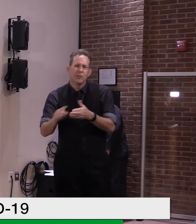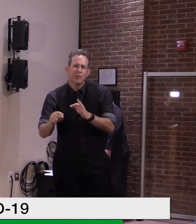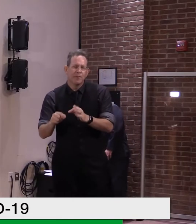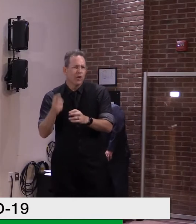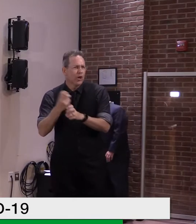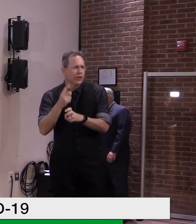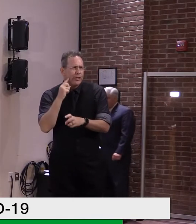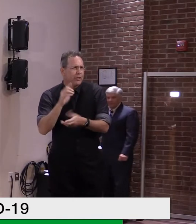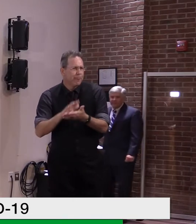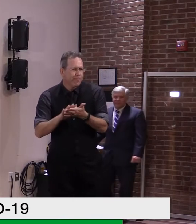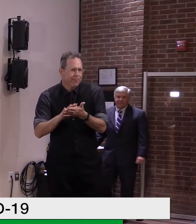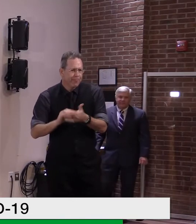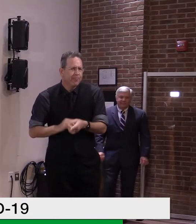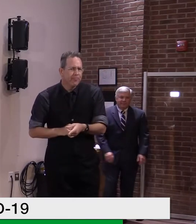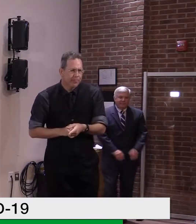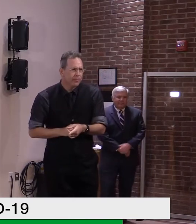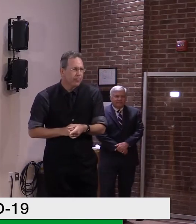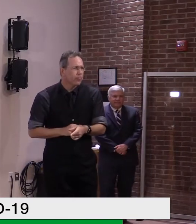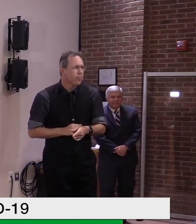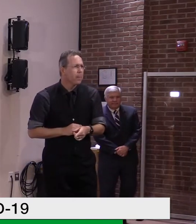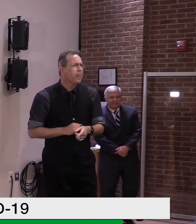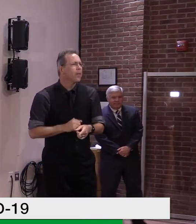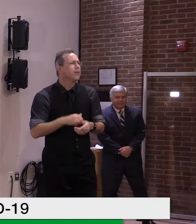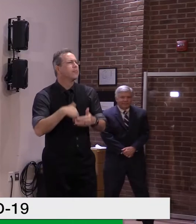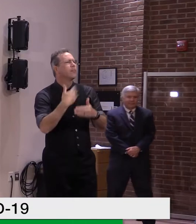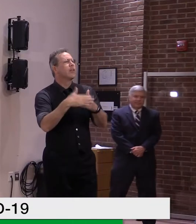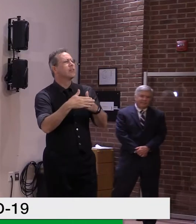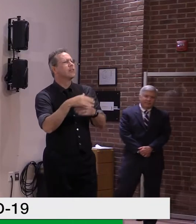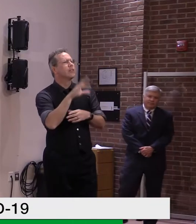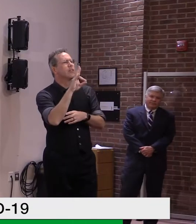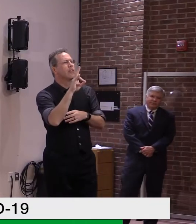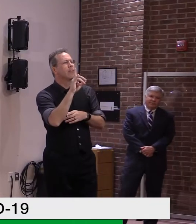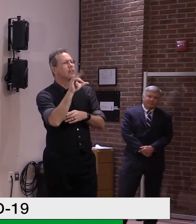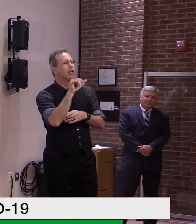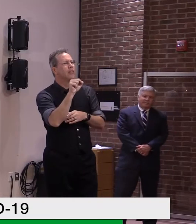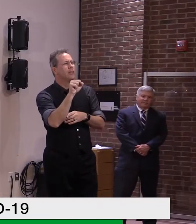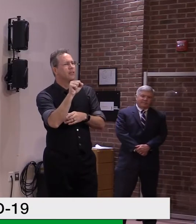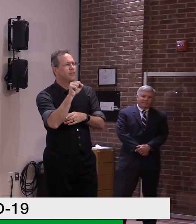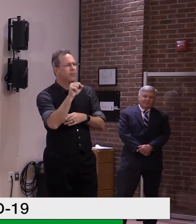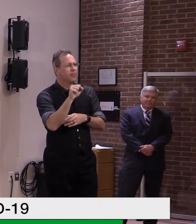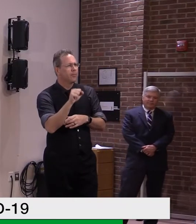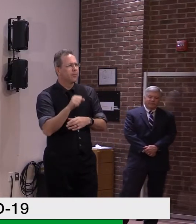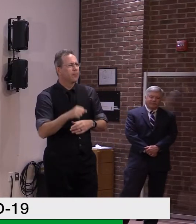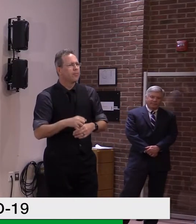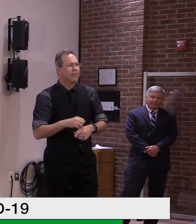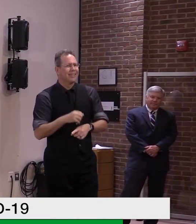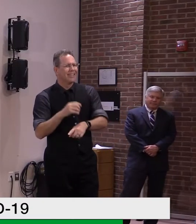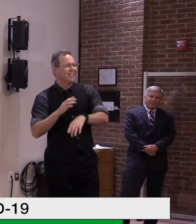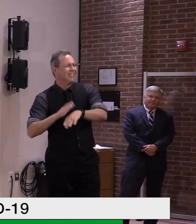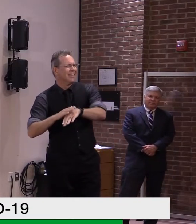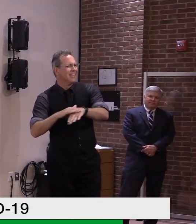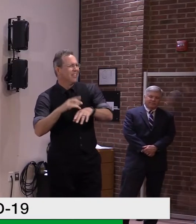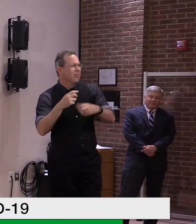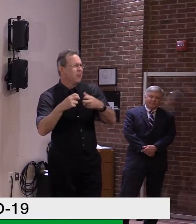And next we'll go to Ann Wallace Allen, 7 days. There were some technical issues, so she just emailed me her question, which I will